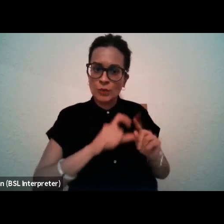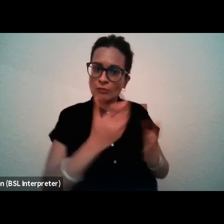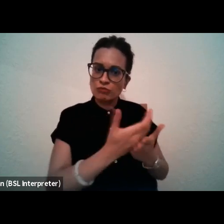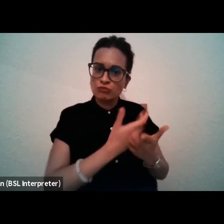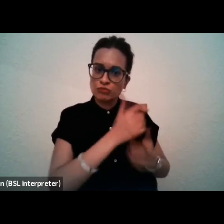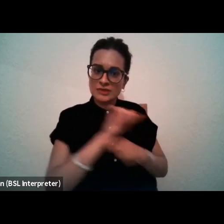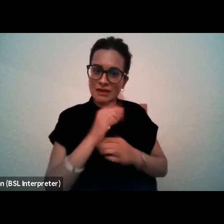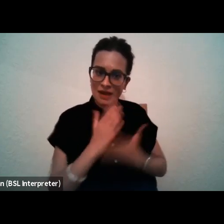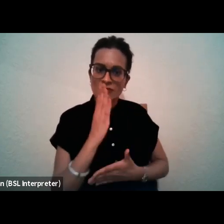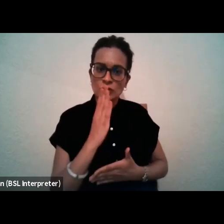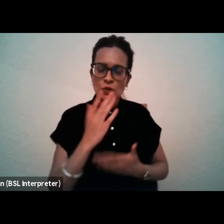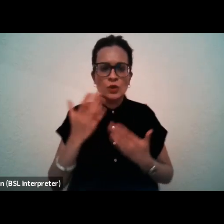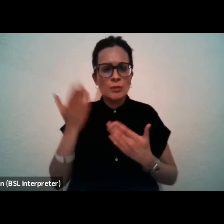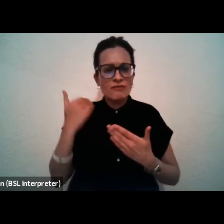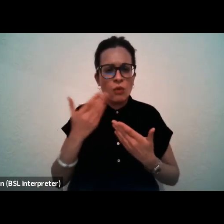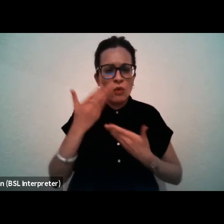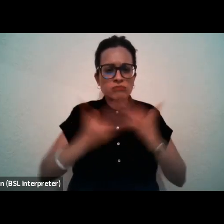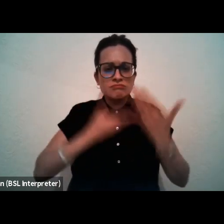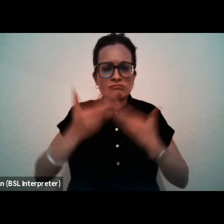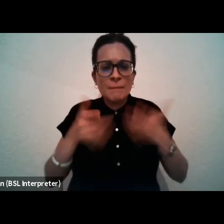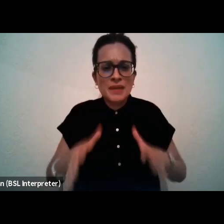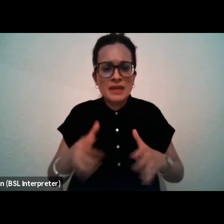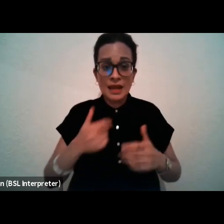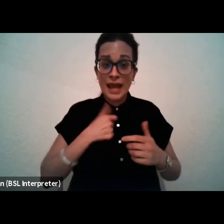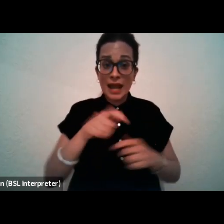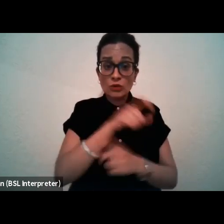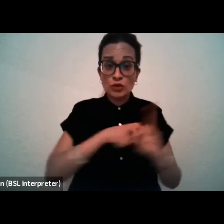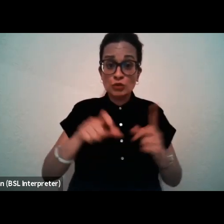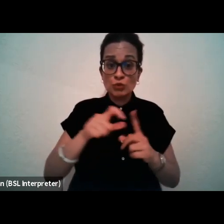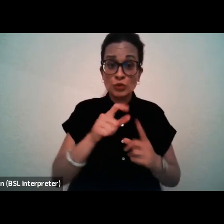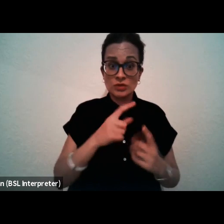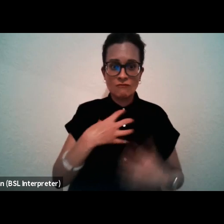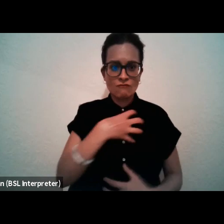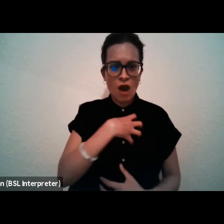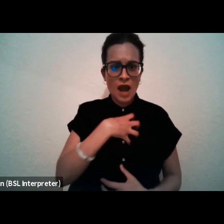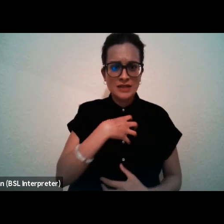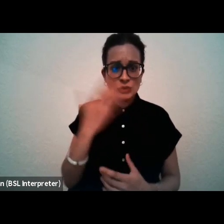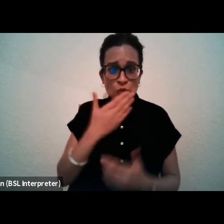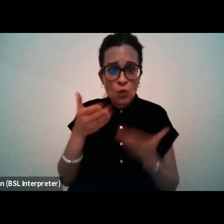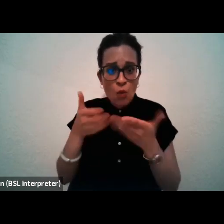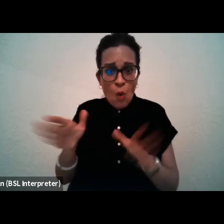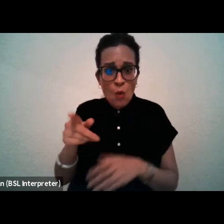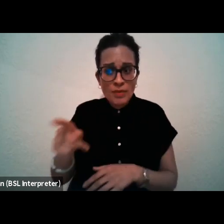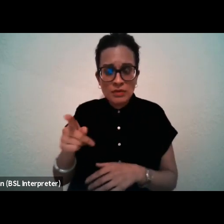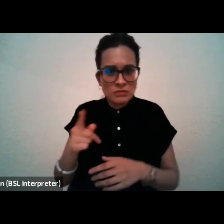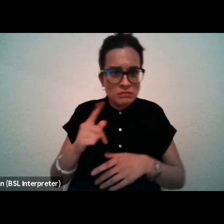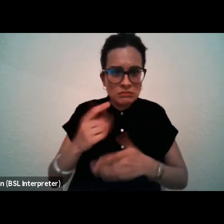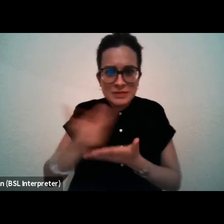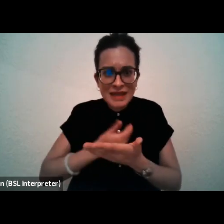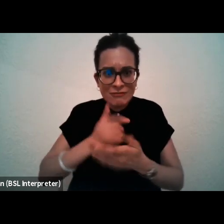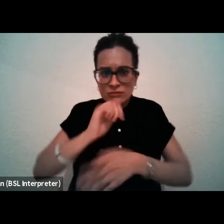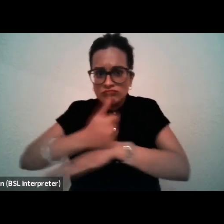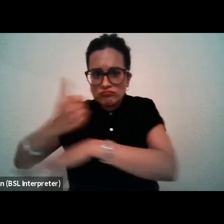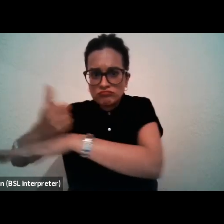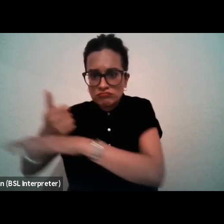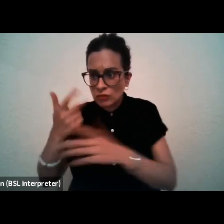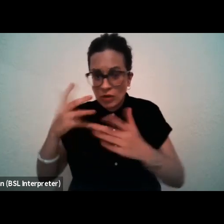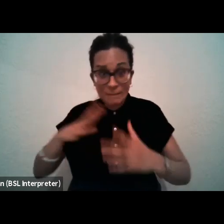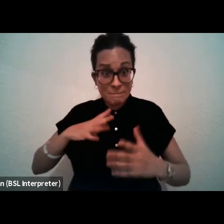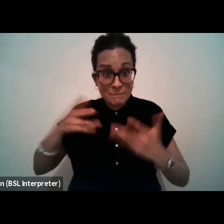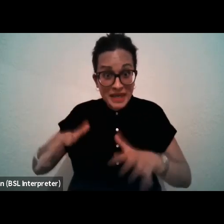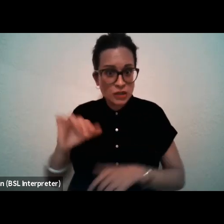we have people in our communities who are really frightened about the prospect of schools opening without these things being in place.